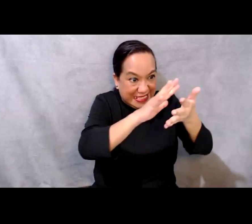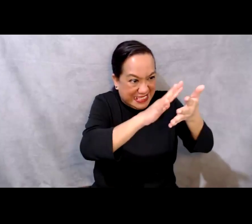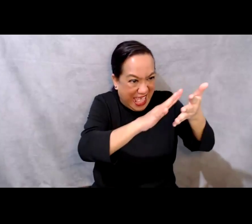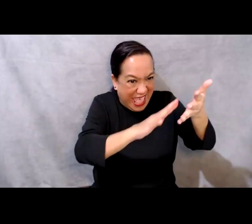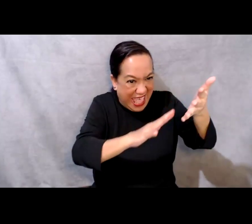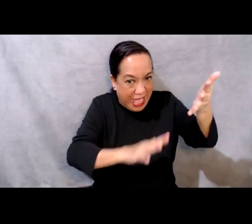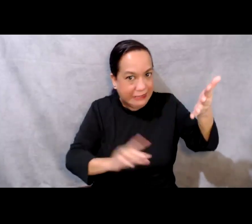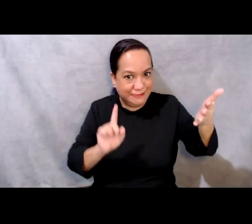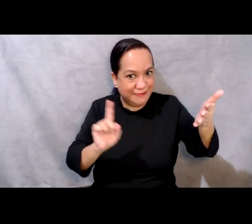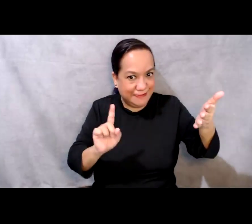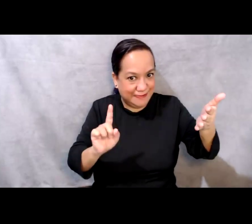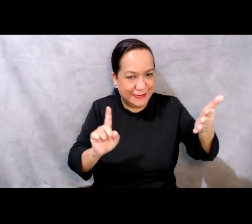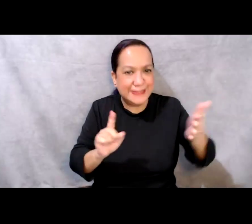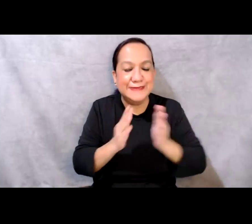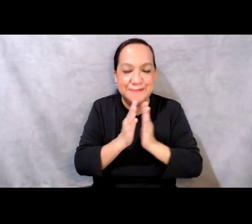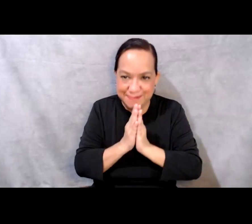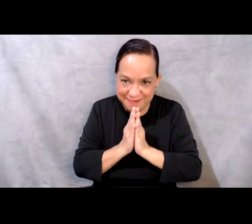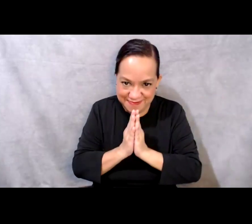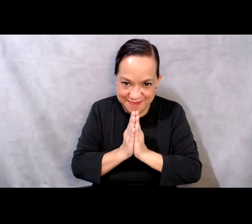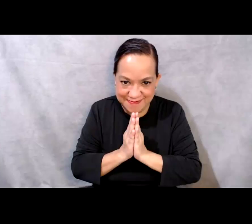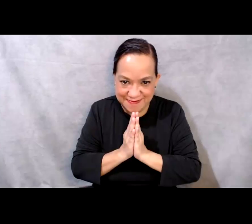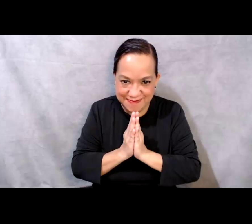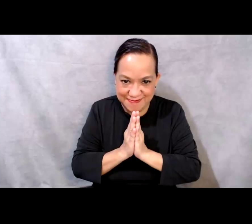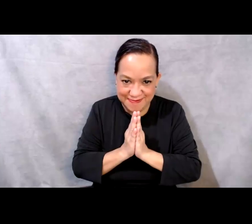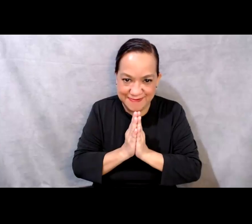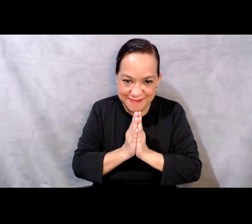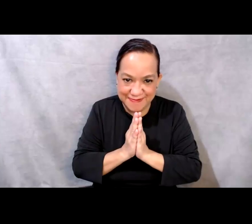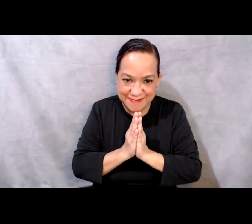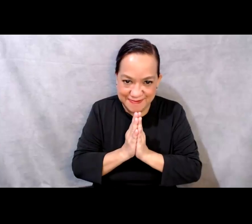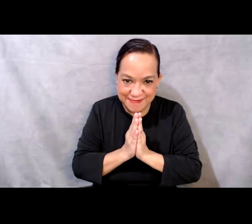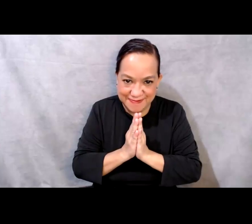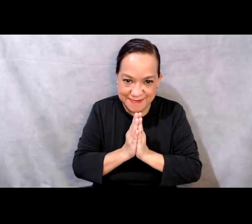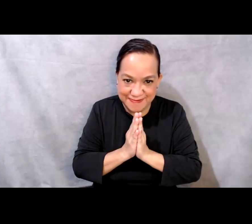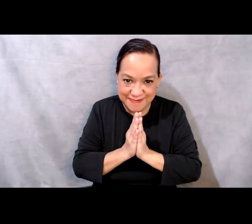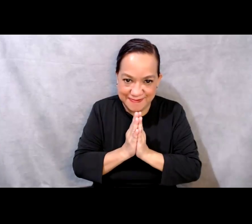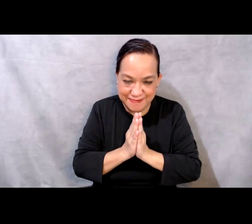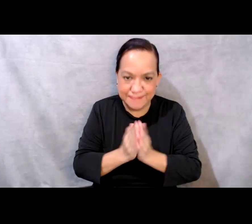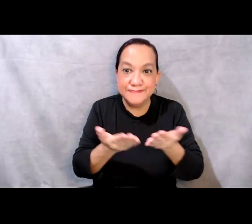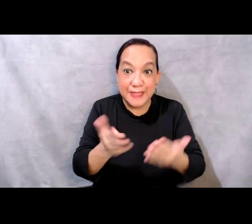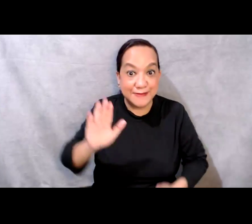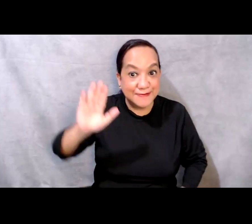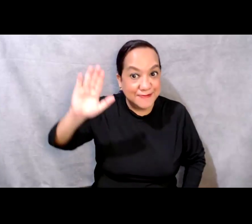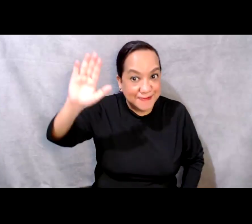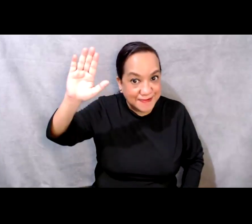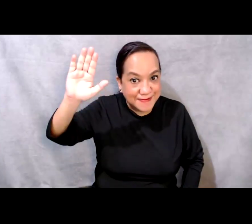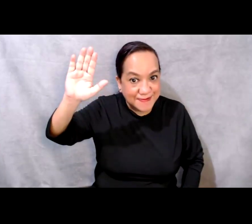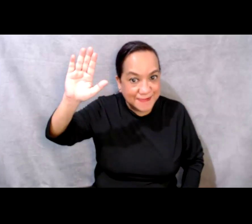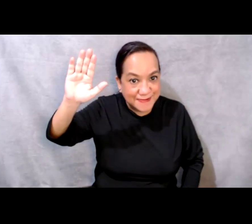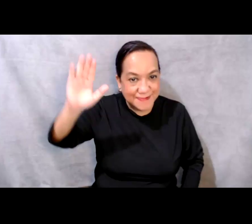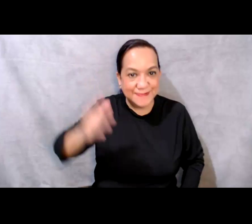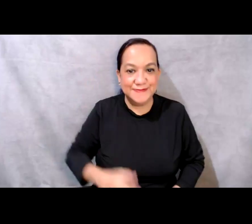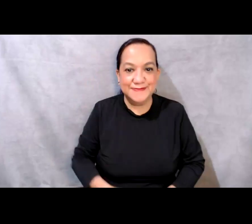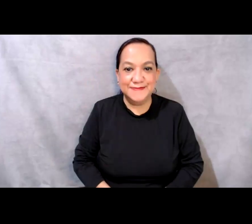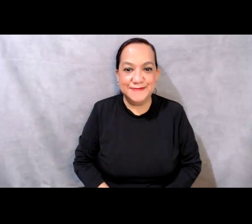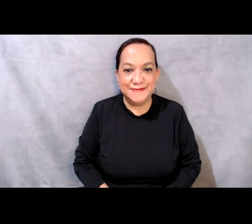possible. And so you feel free to raise your hands if you have any questions. And what I will do is I